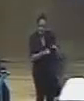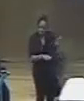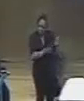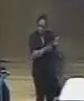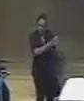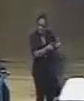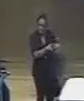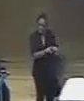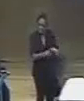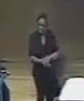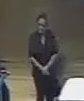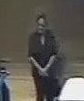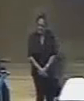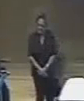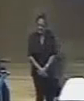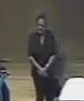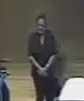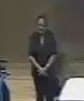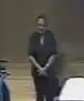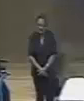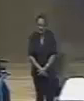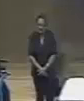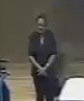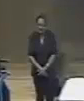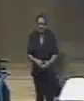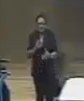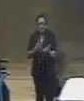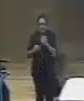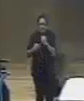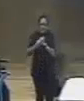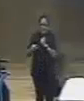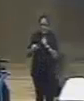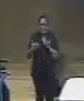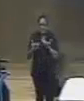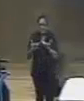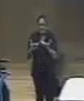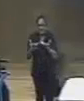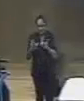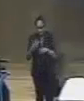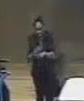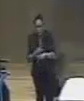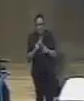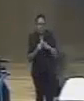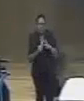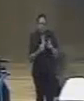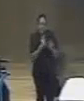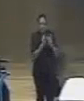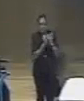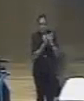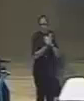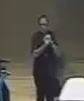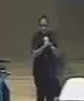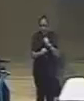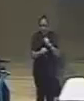think about marketing a product. What is? We're marketing a discipline. We might be marketing anthropology, geology, geography, whatever it